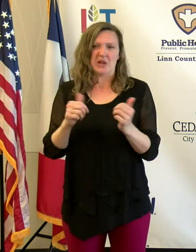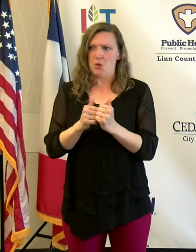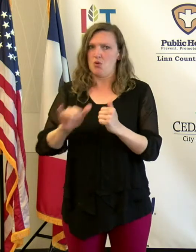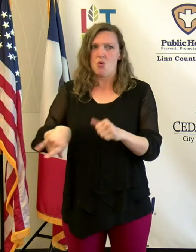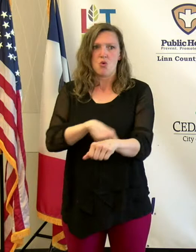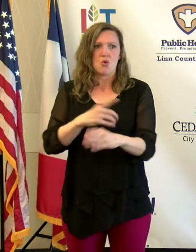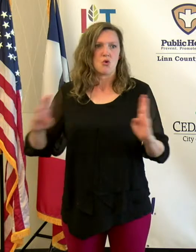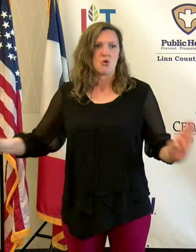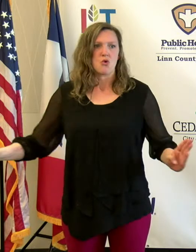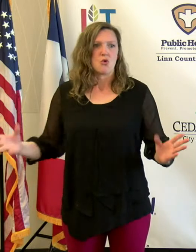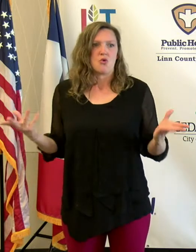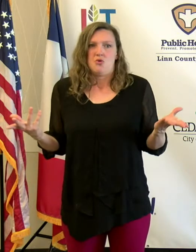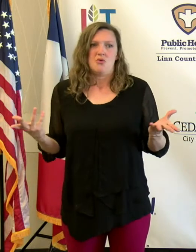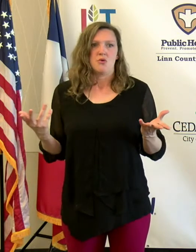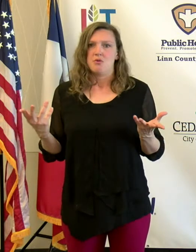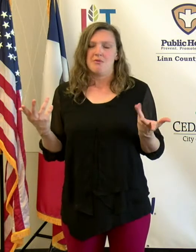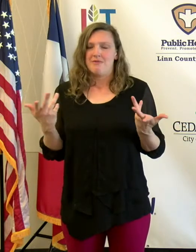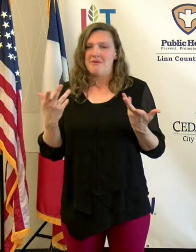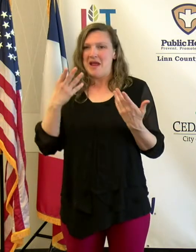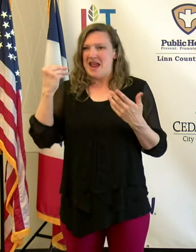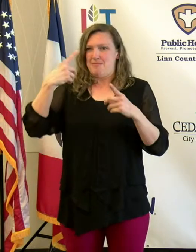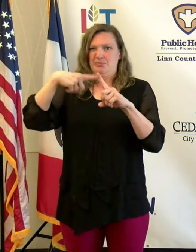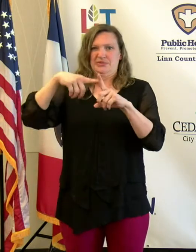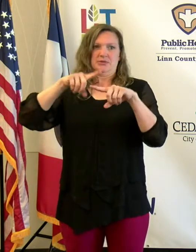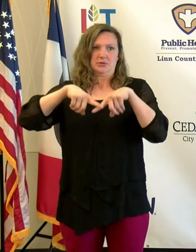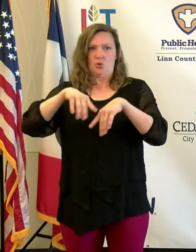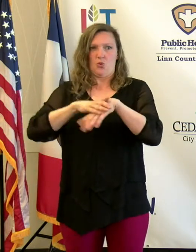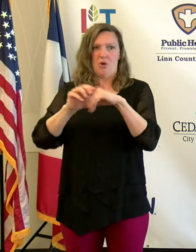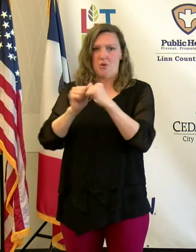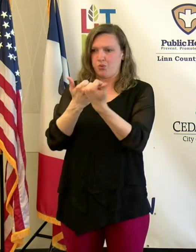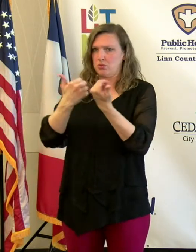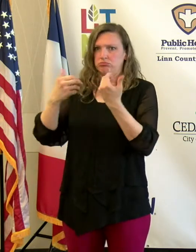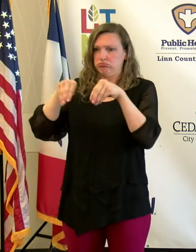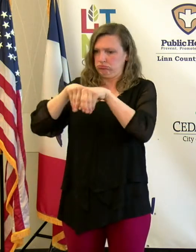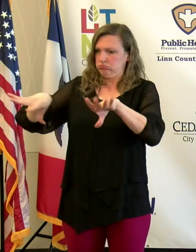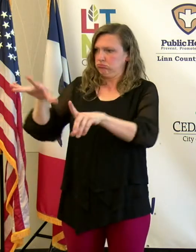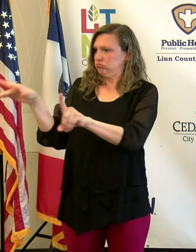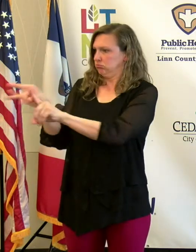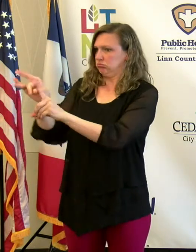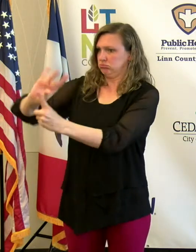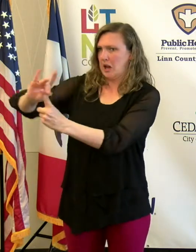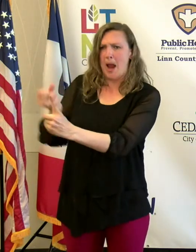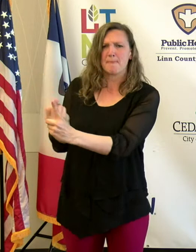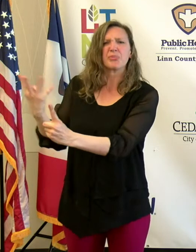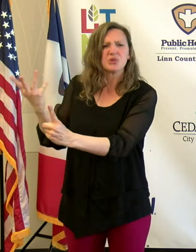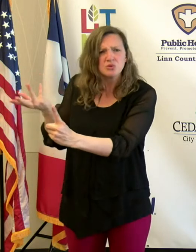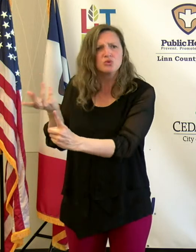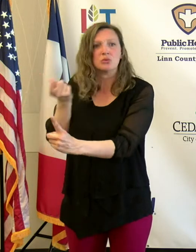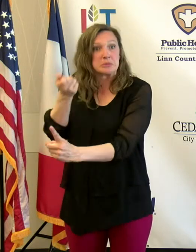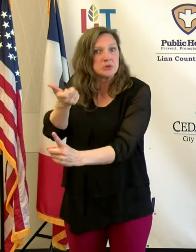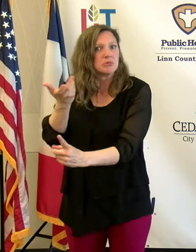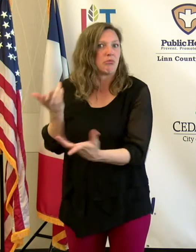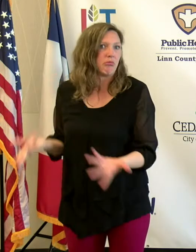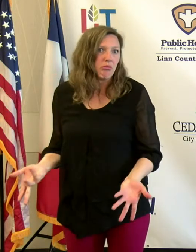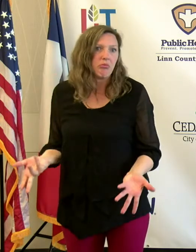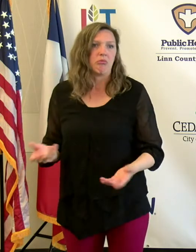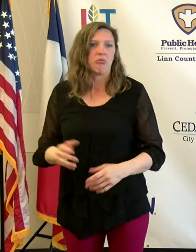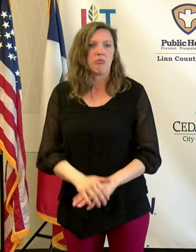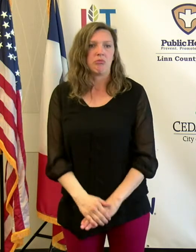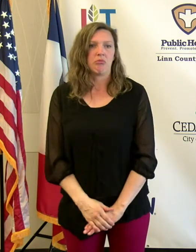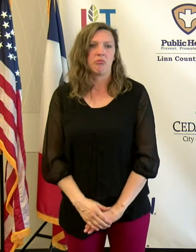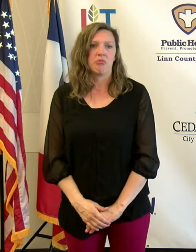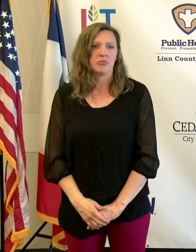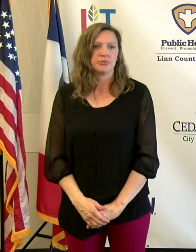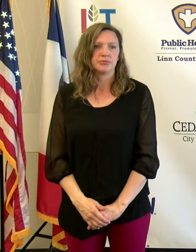up with all those individuals, depending on if we can get a hold of them or not. However, we also know that it's hard to remember when you're going back in